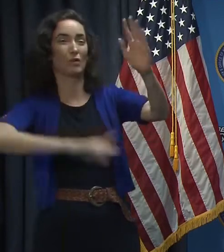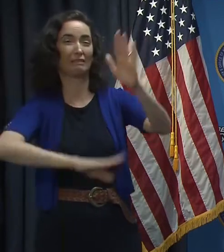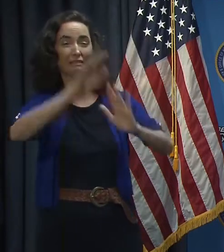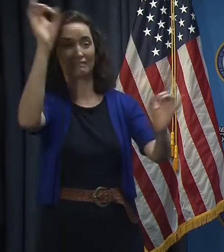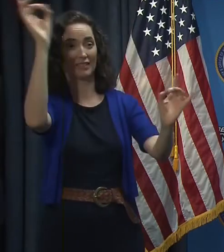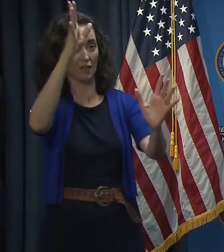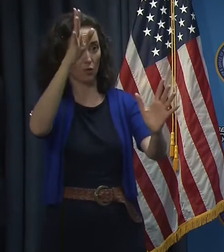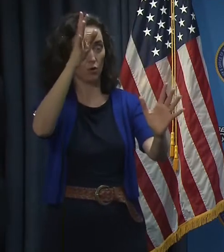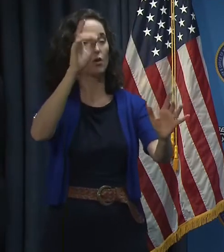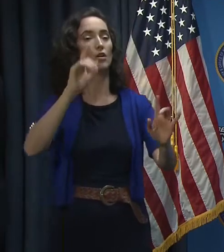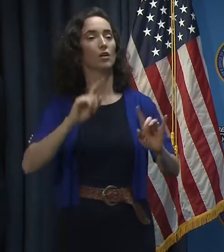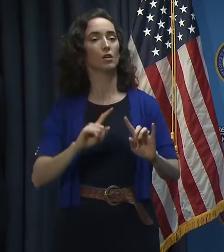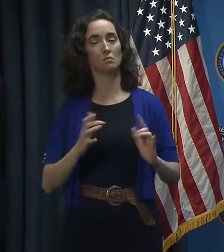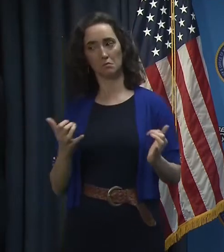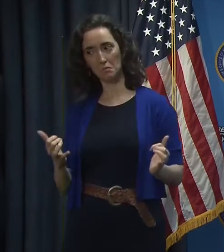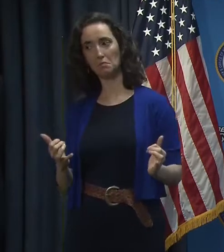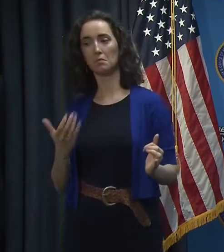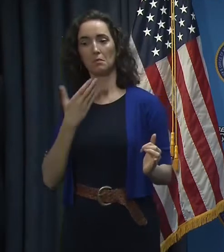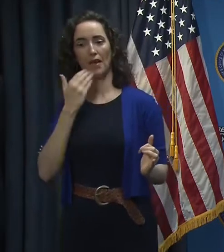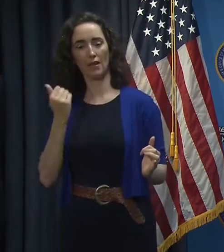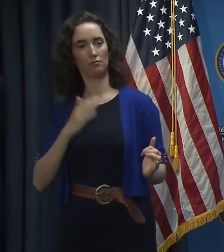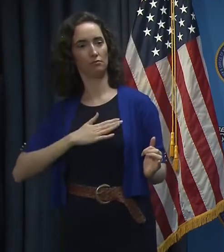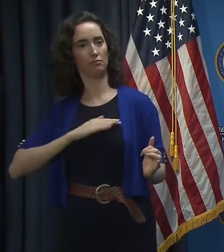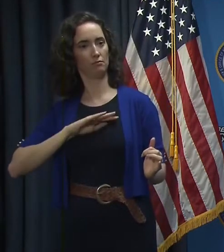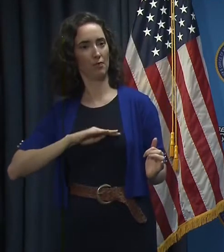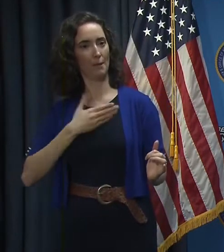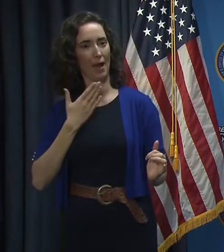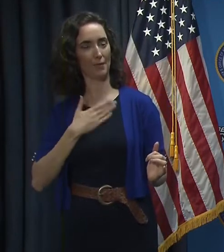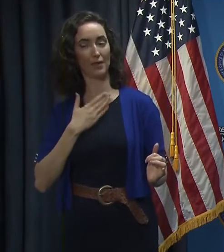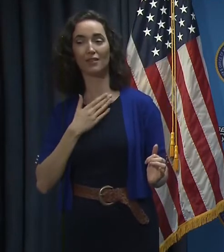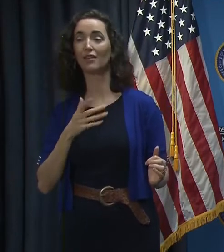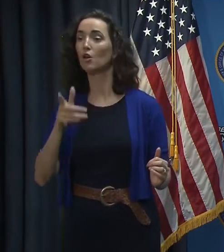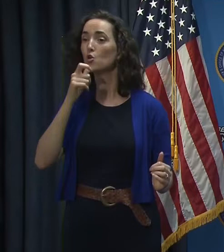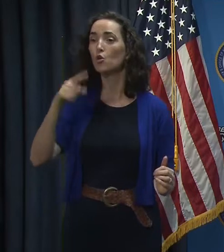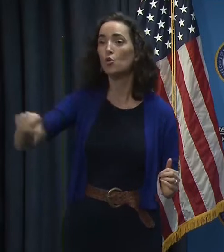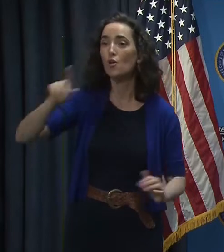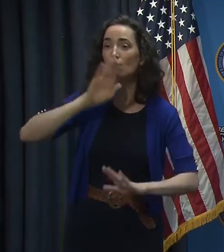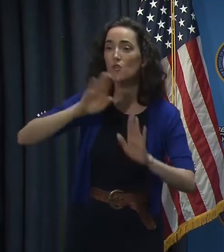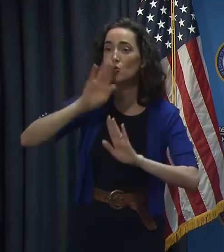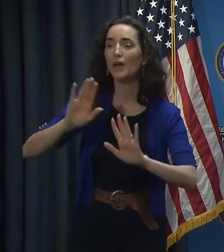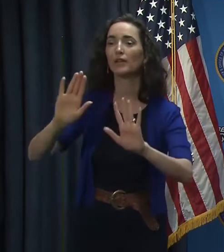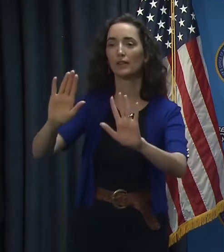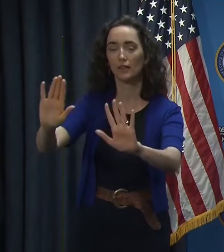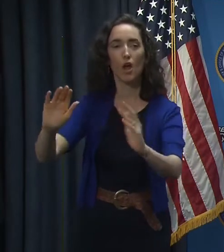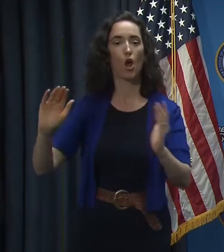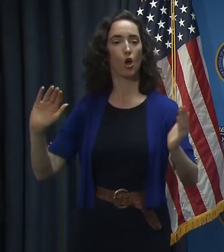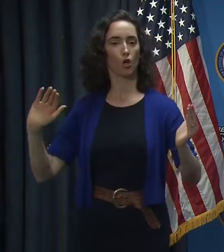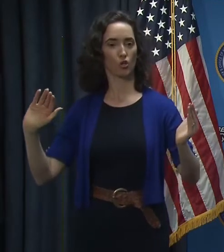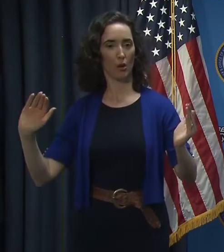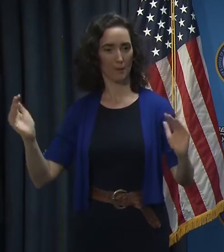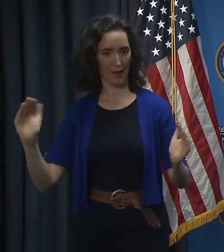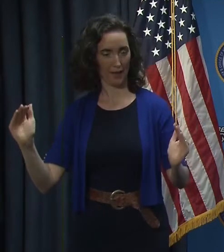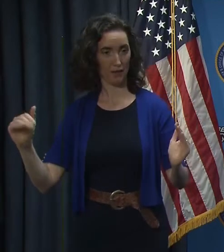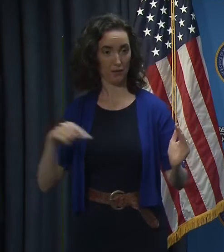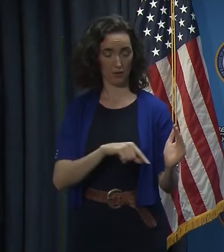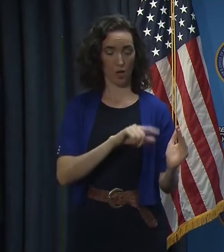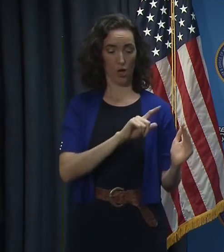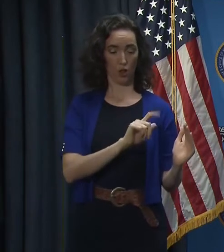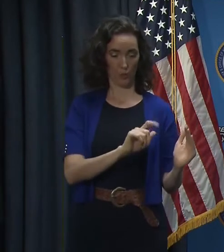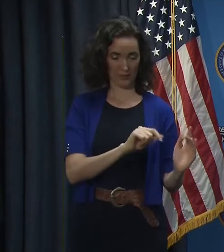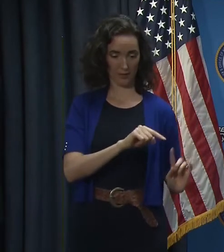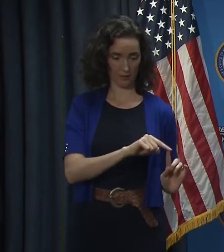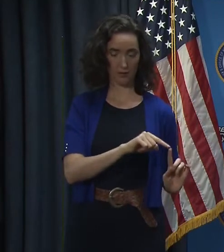for those frustrated people, I would just ask them to compare and contrast Louisiana with